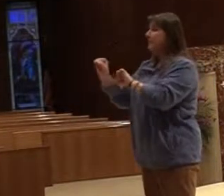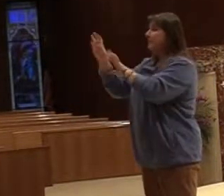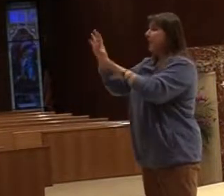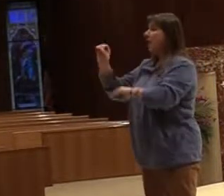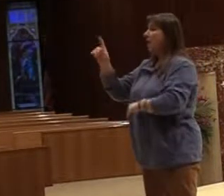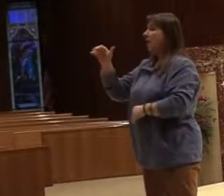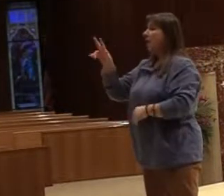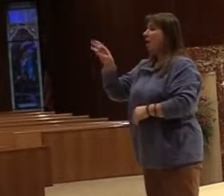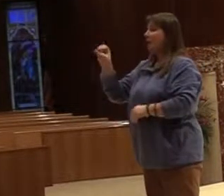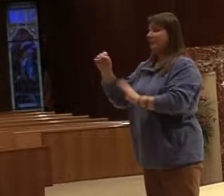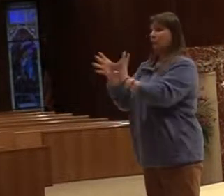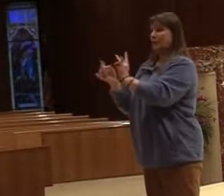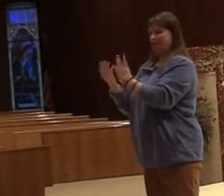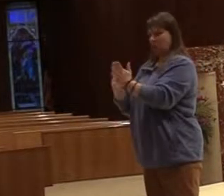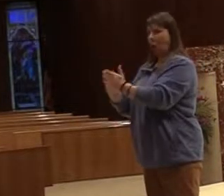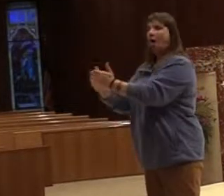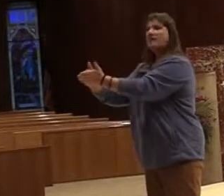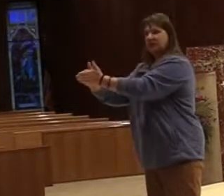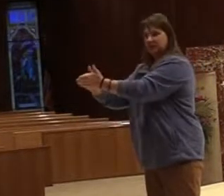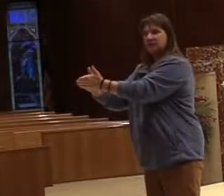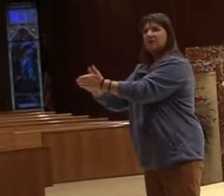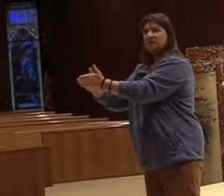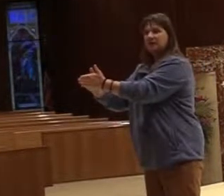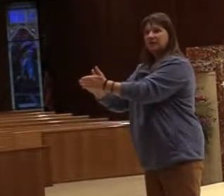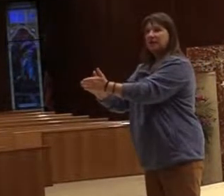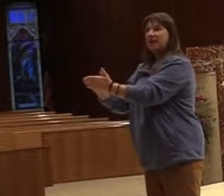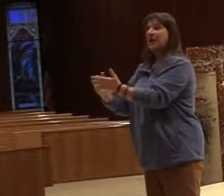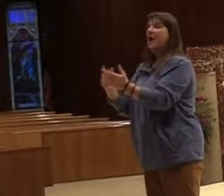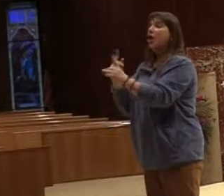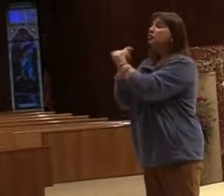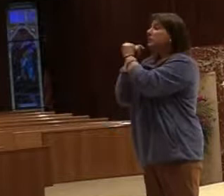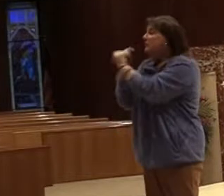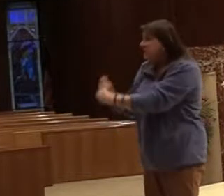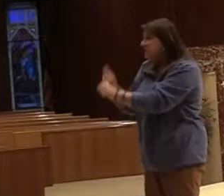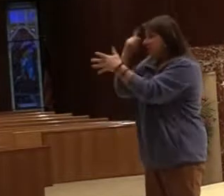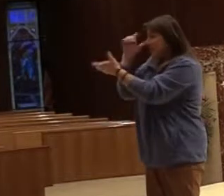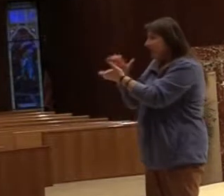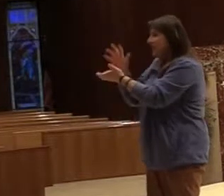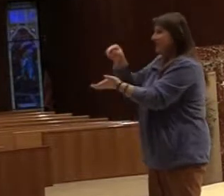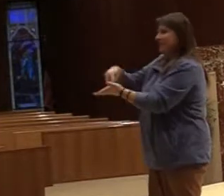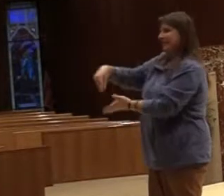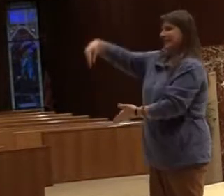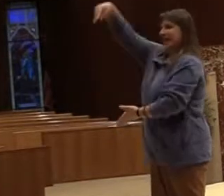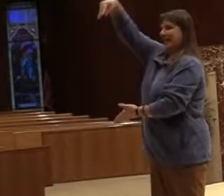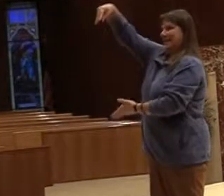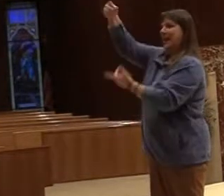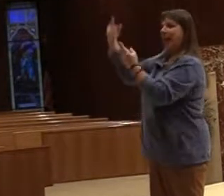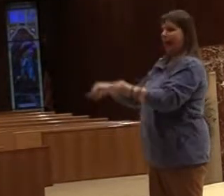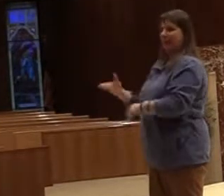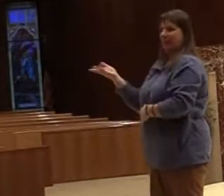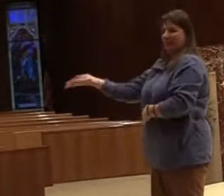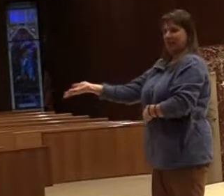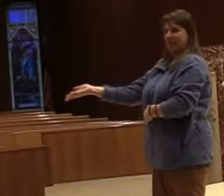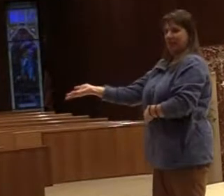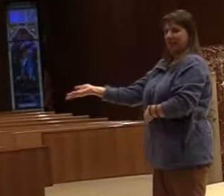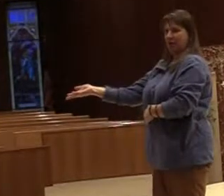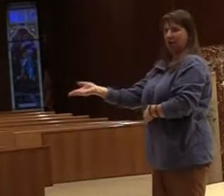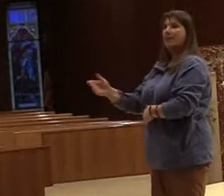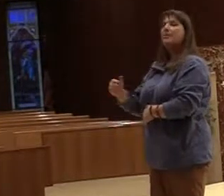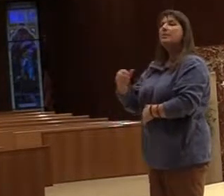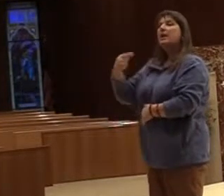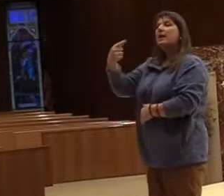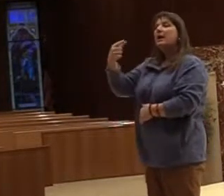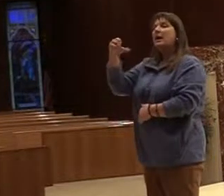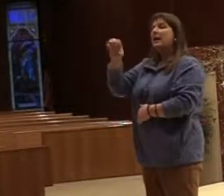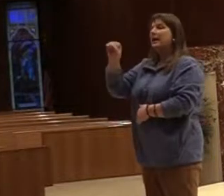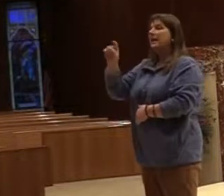mentioned. The ascension is traditionally held to be on Mount of Olives, as well as the Garden of Gethsemane. It's on the lower part of the